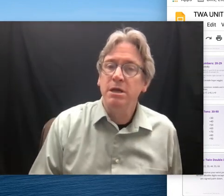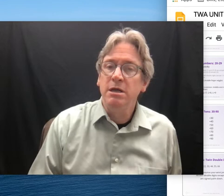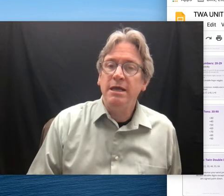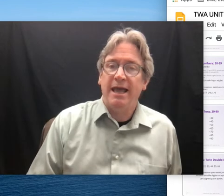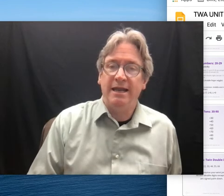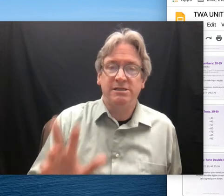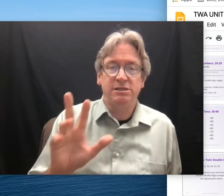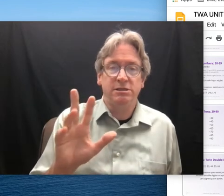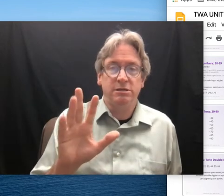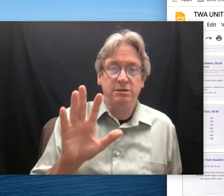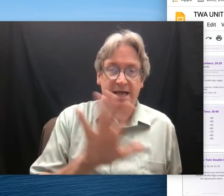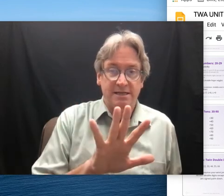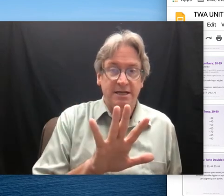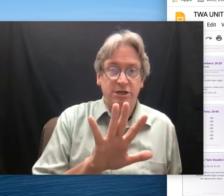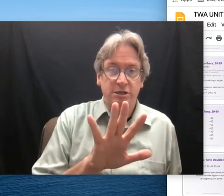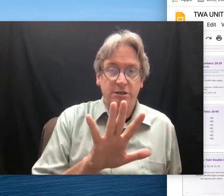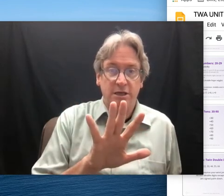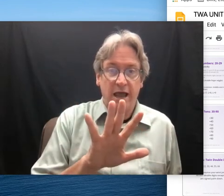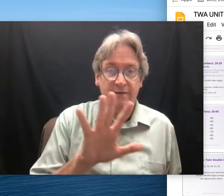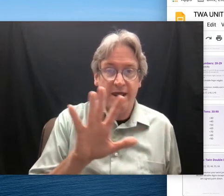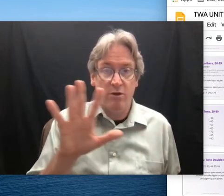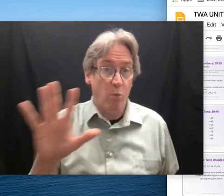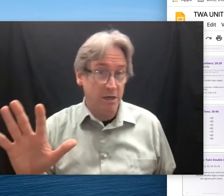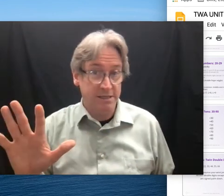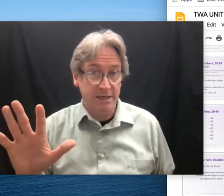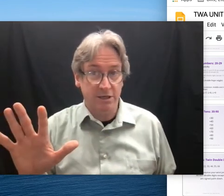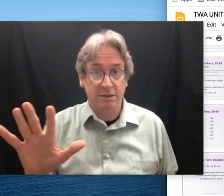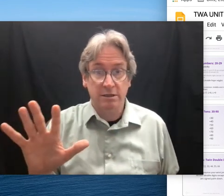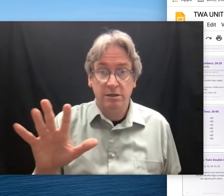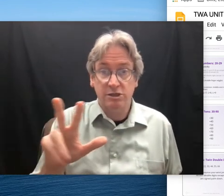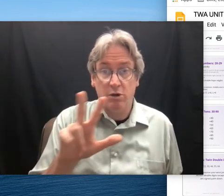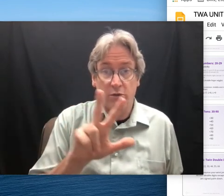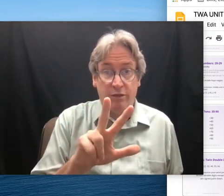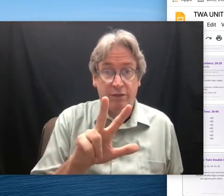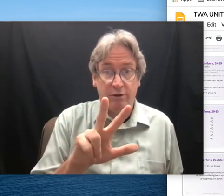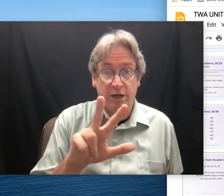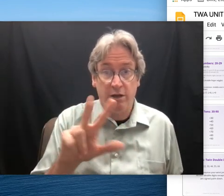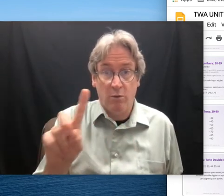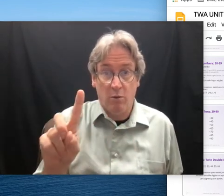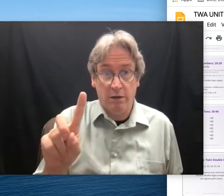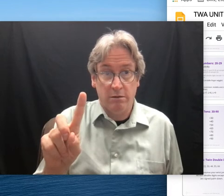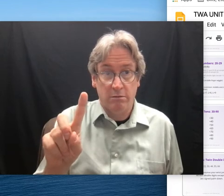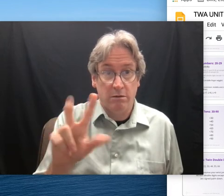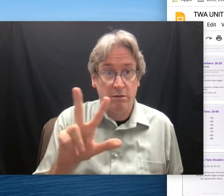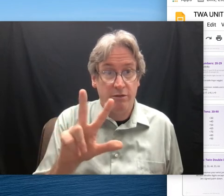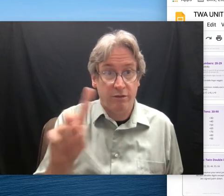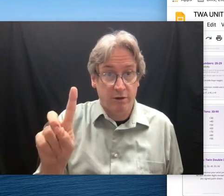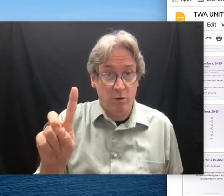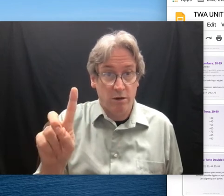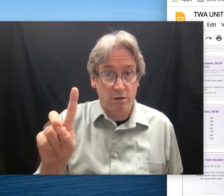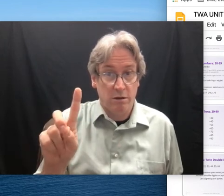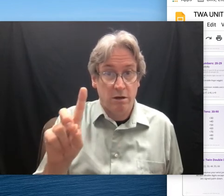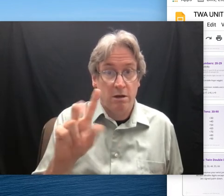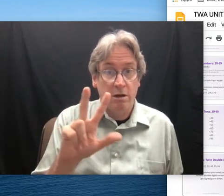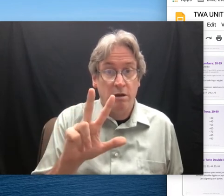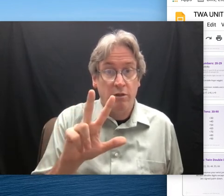And it's 10s digit and then 1s digit. So 31,